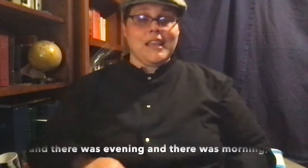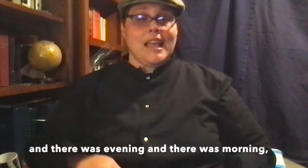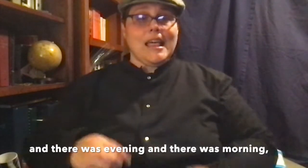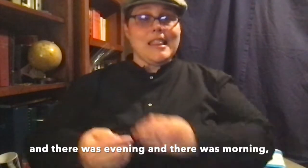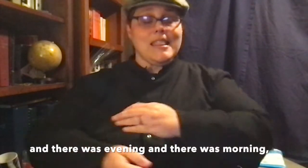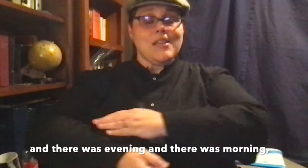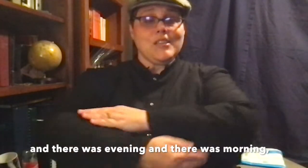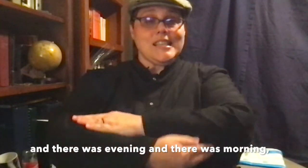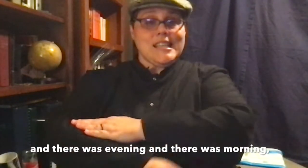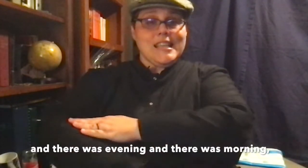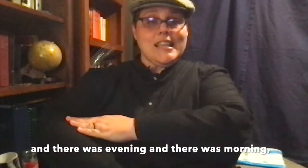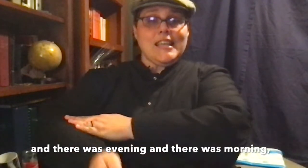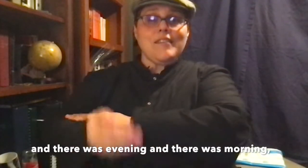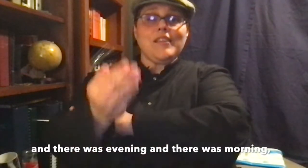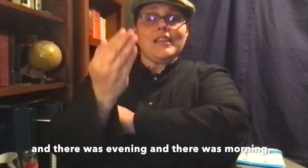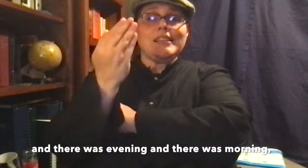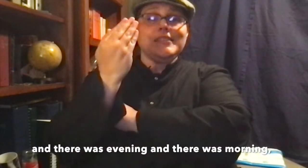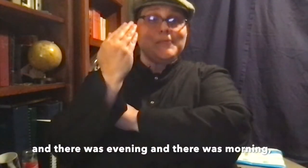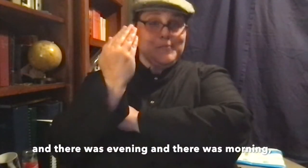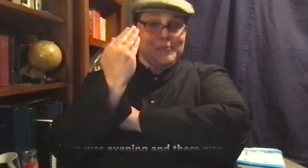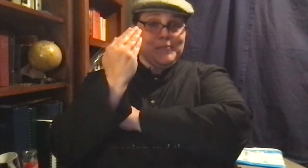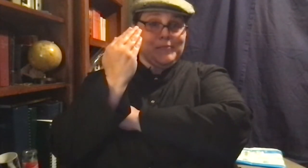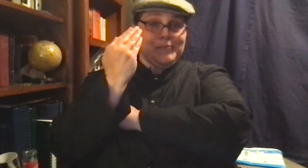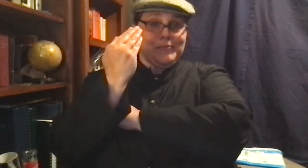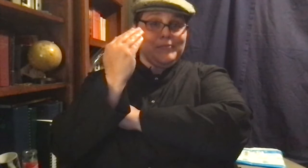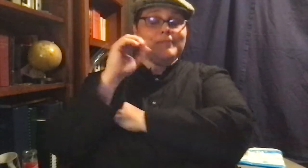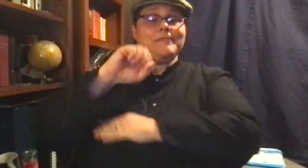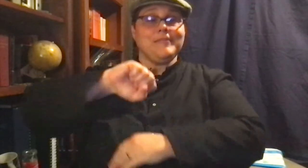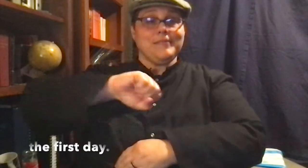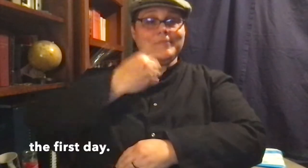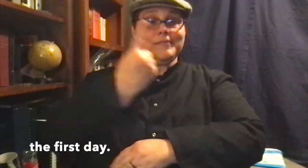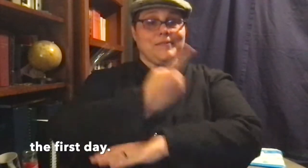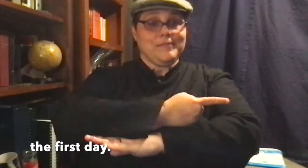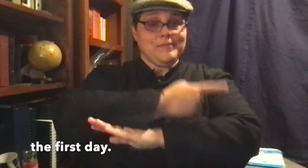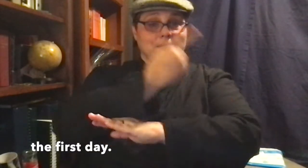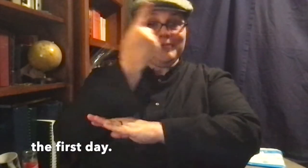And there was evening and there was morning, the first day.